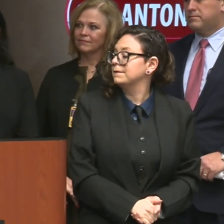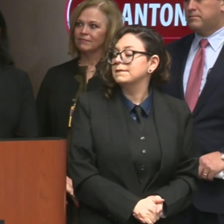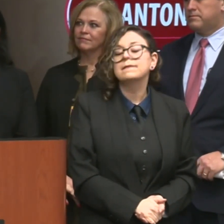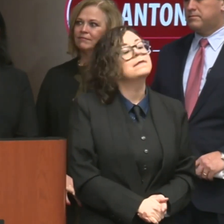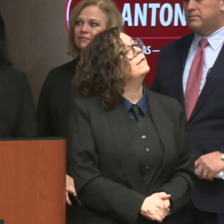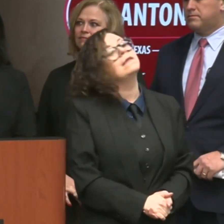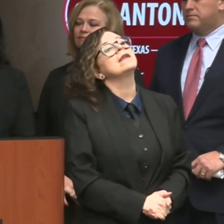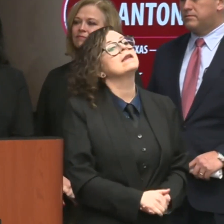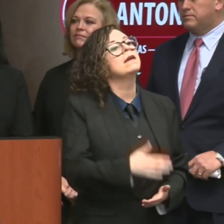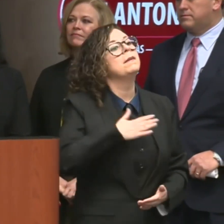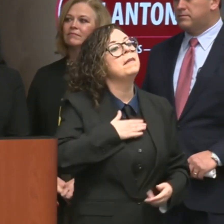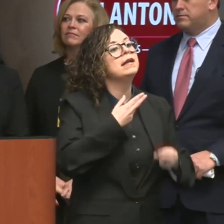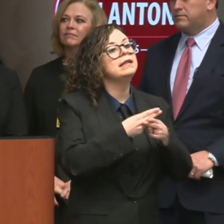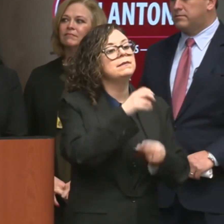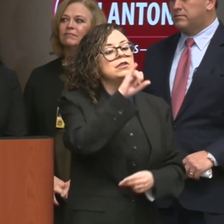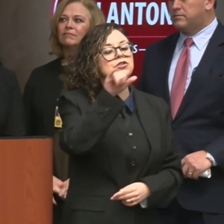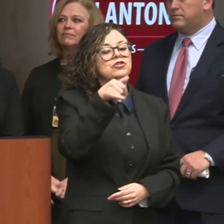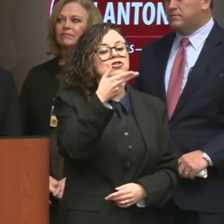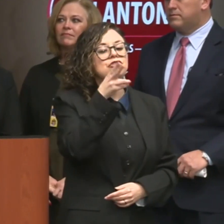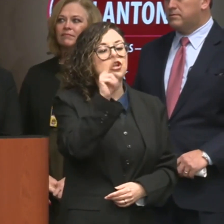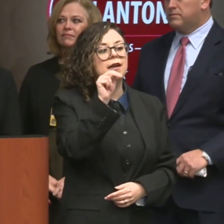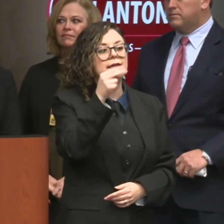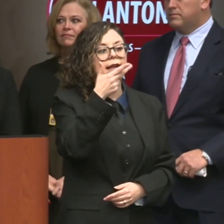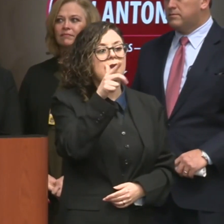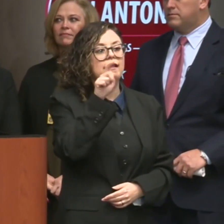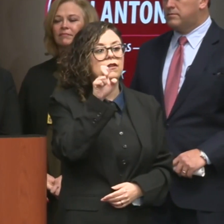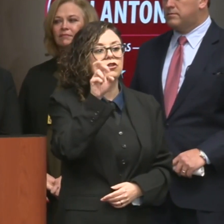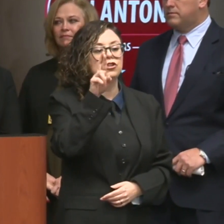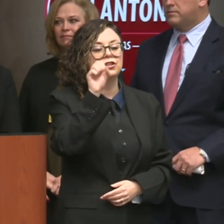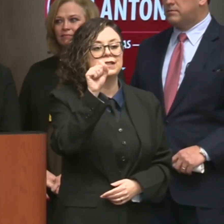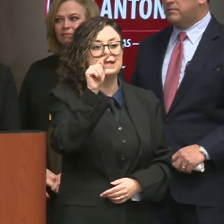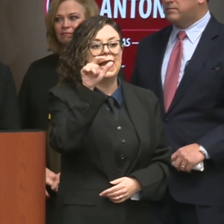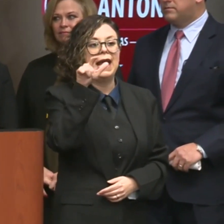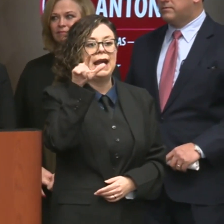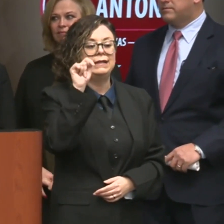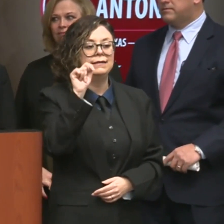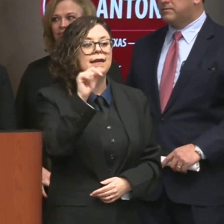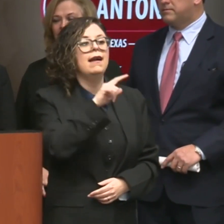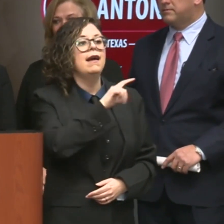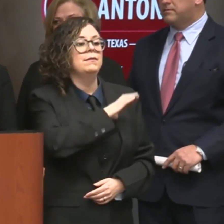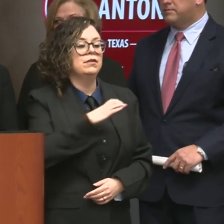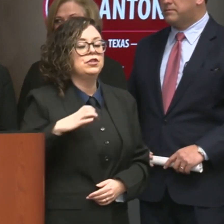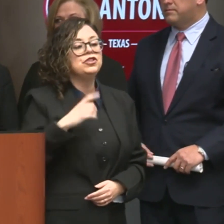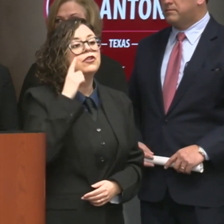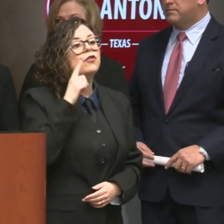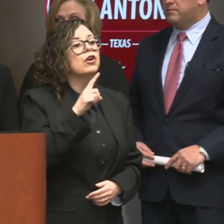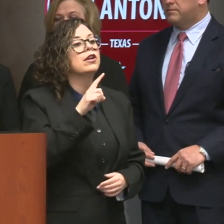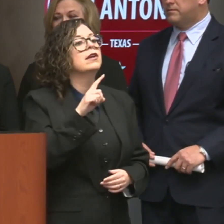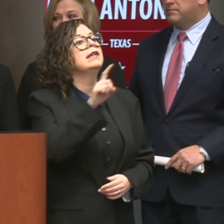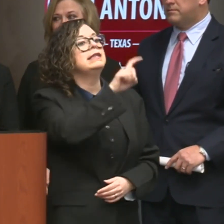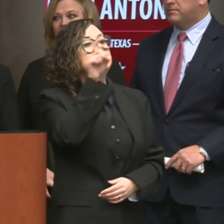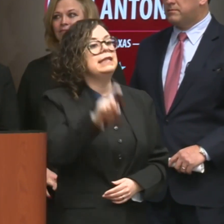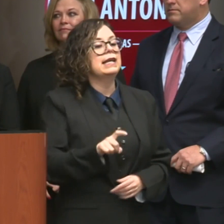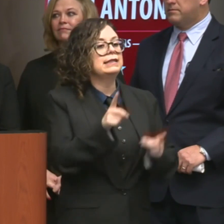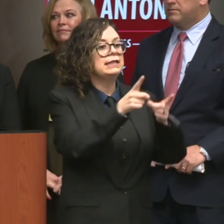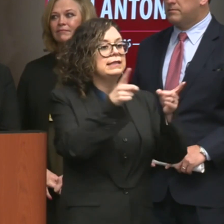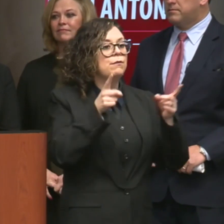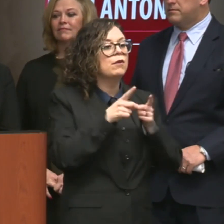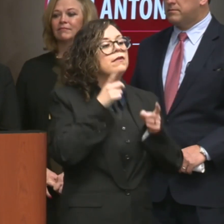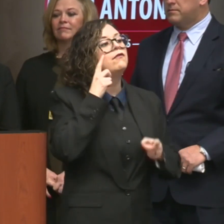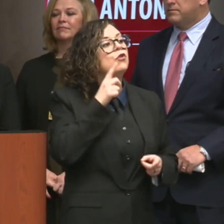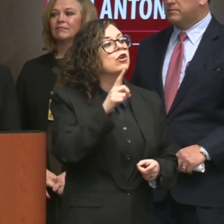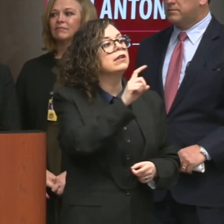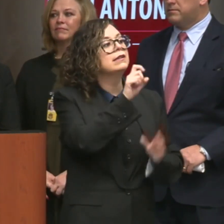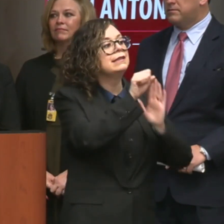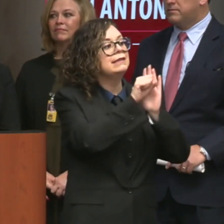Very good. My name is John Hellerstadt. I'm the Commissioner of the Texas Department of State Health Services. And I'd just like to really reinforce the